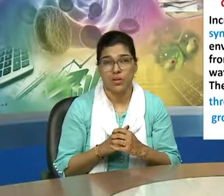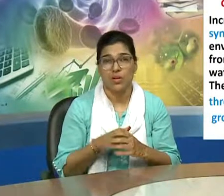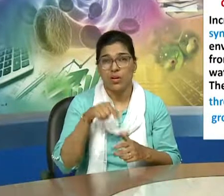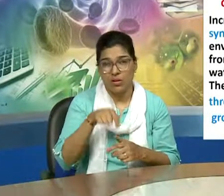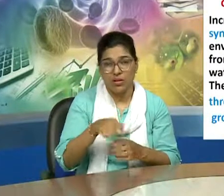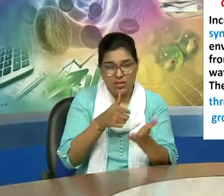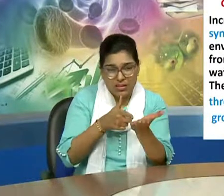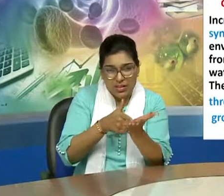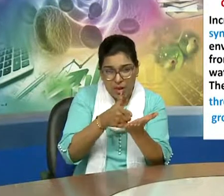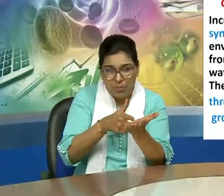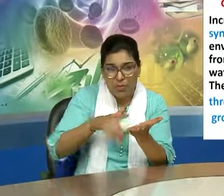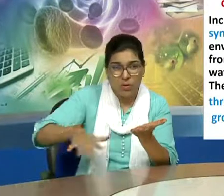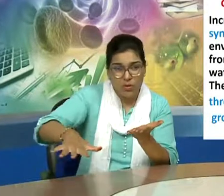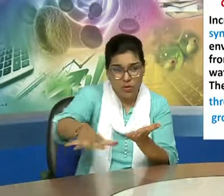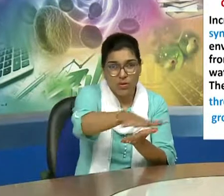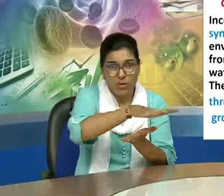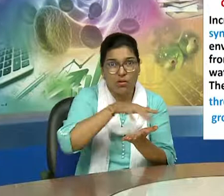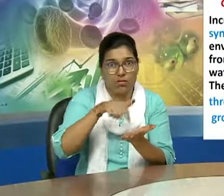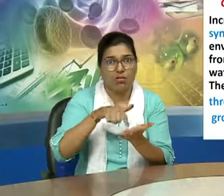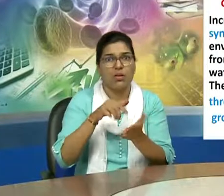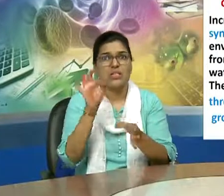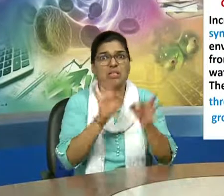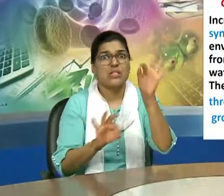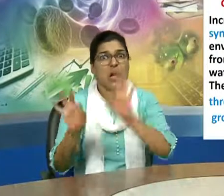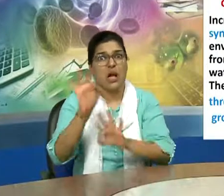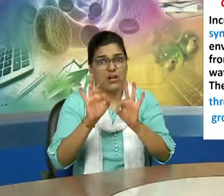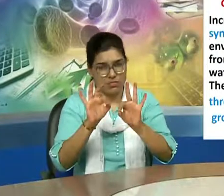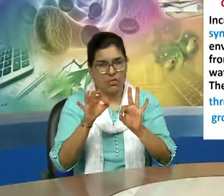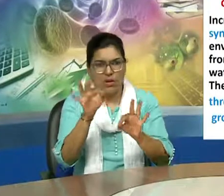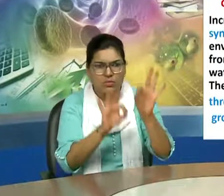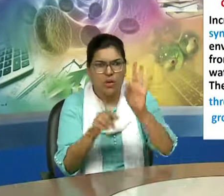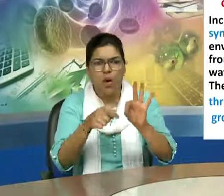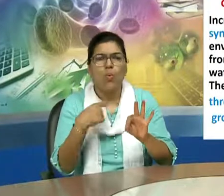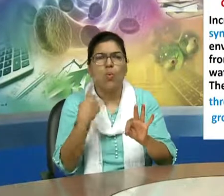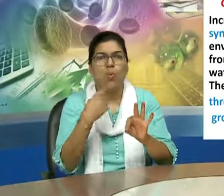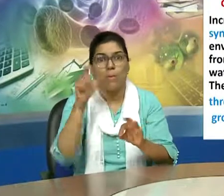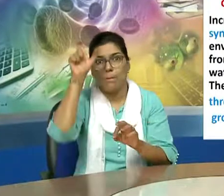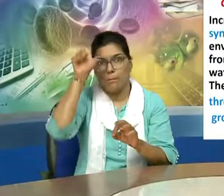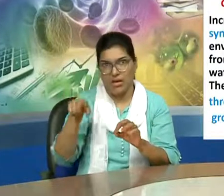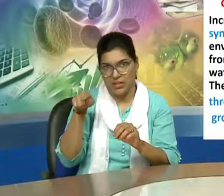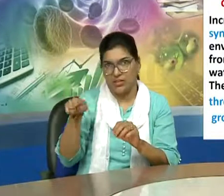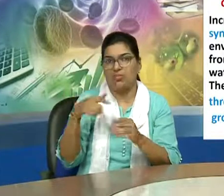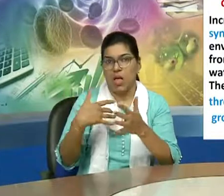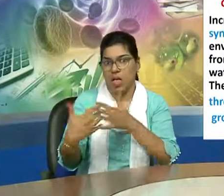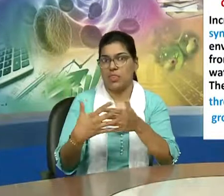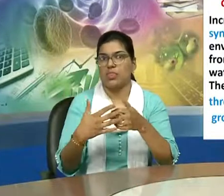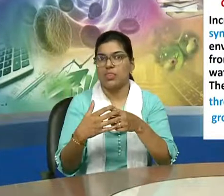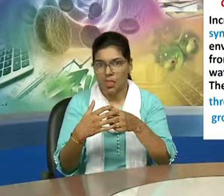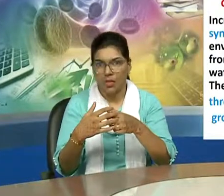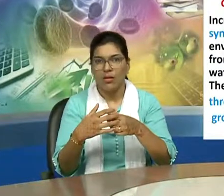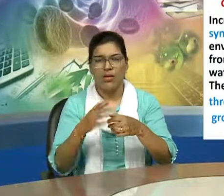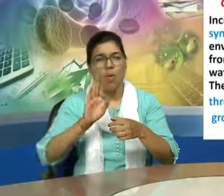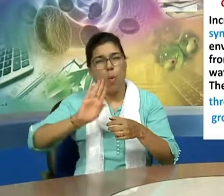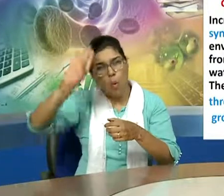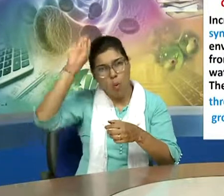And all those unused fertilizers from crop lands